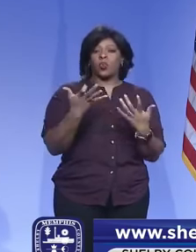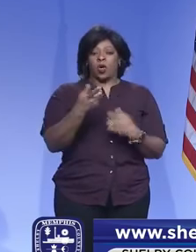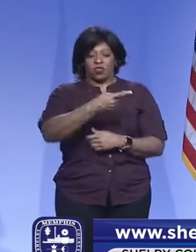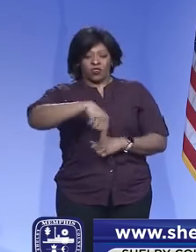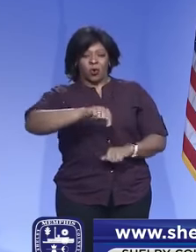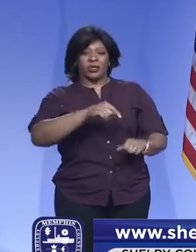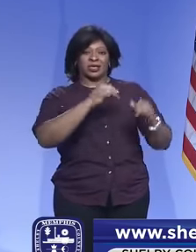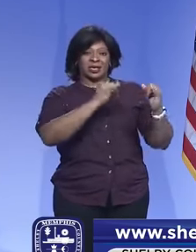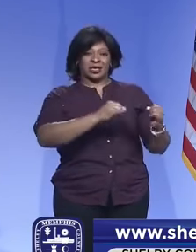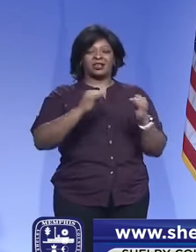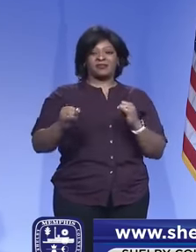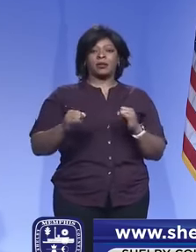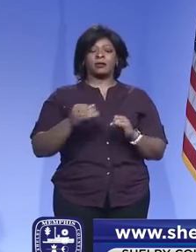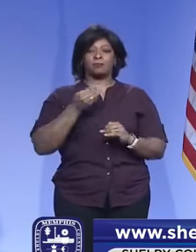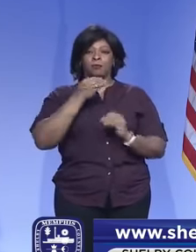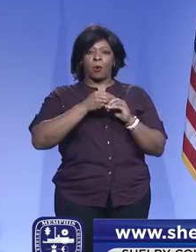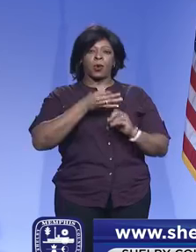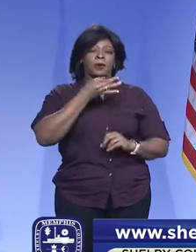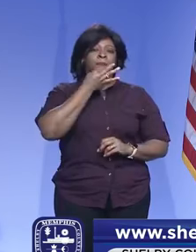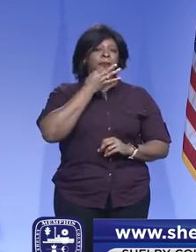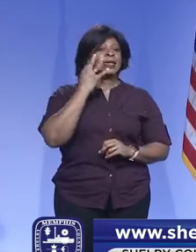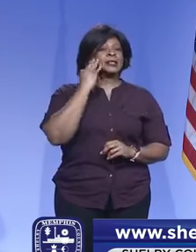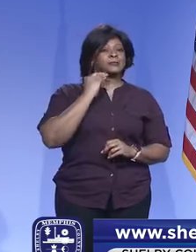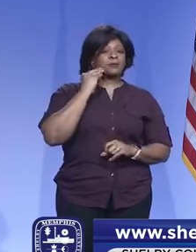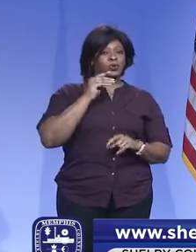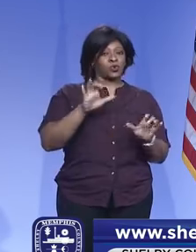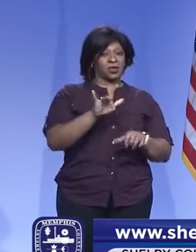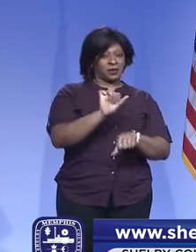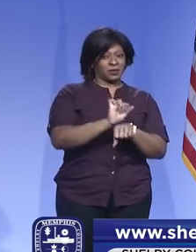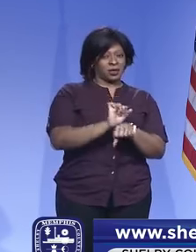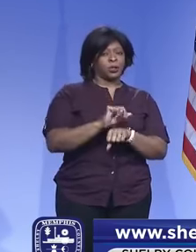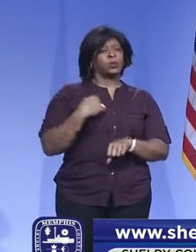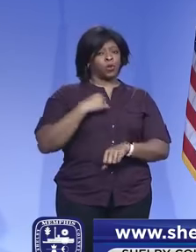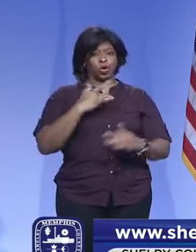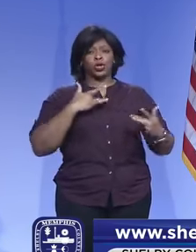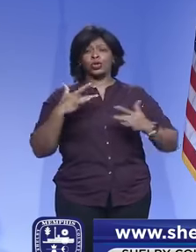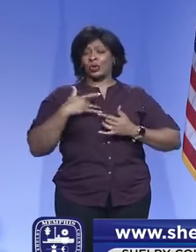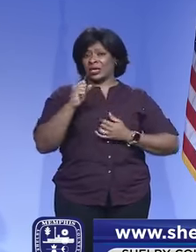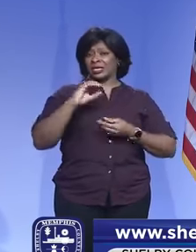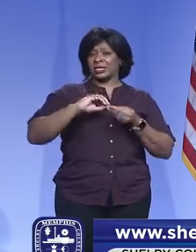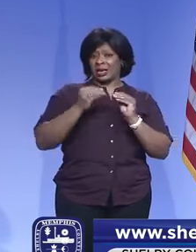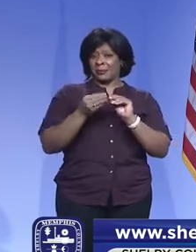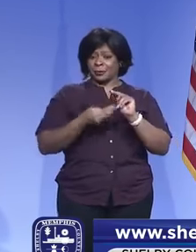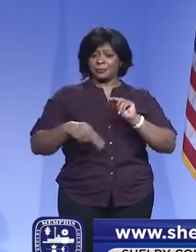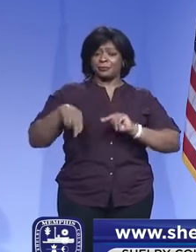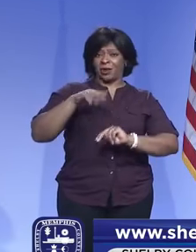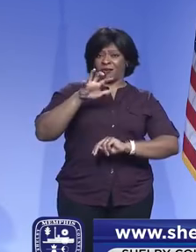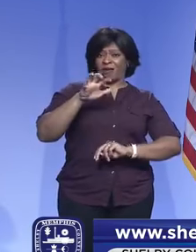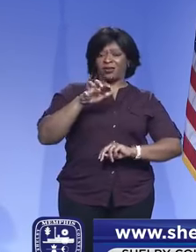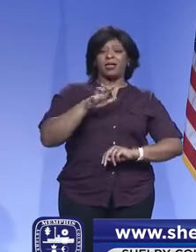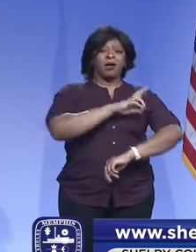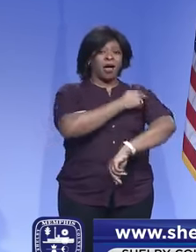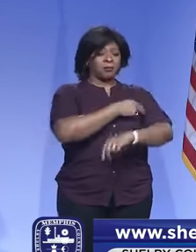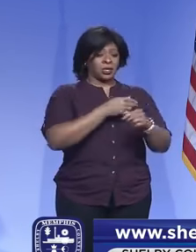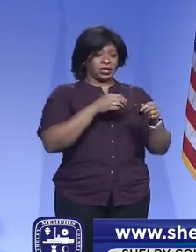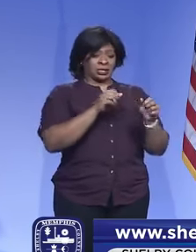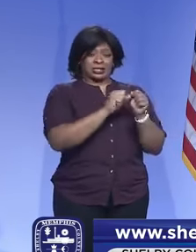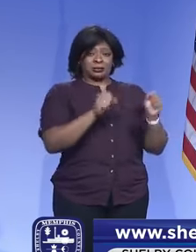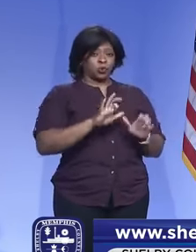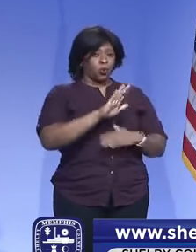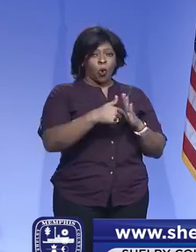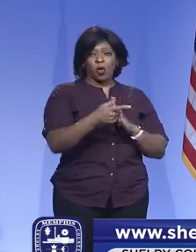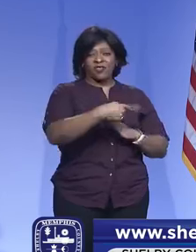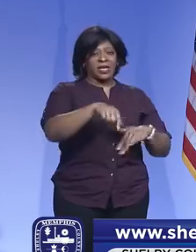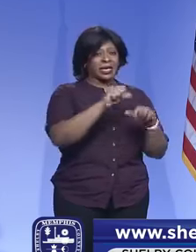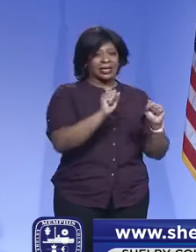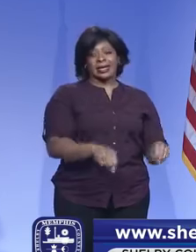those individuals to be experienced as well. So we are concerned about the numbers. I know the hospital systems are doing everything in